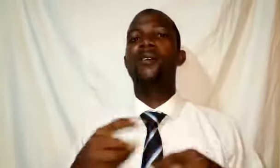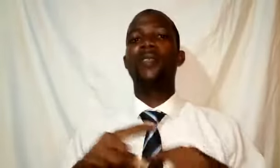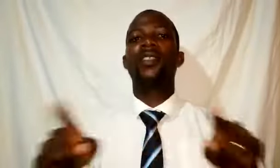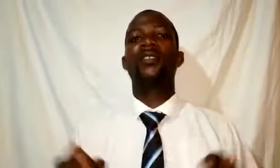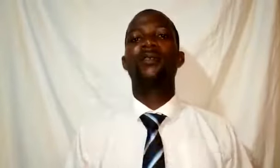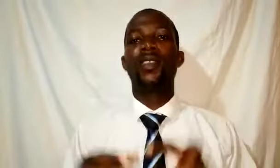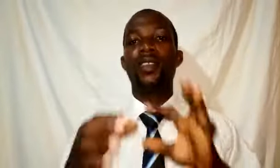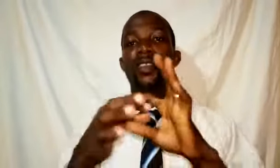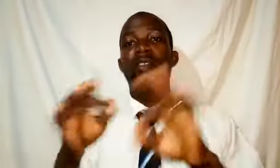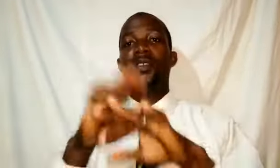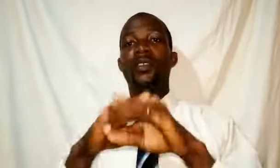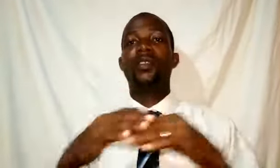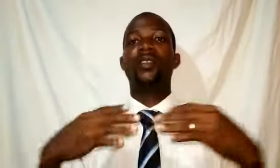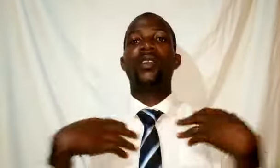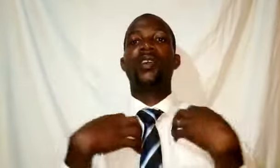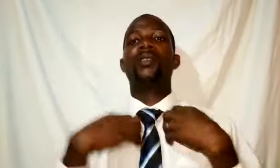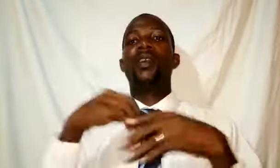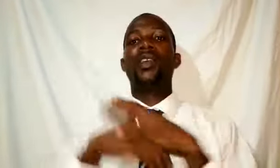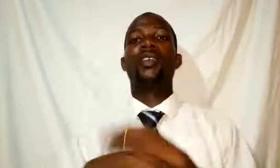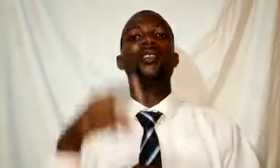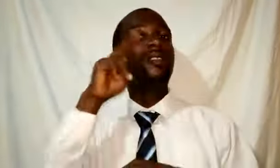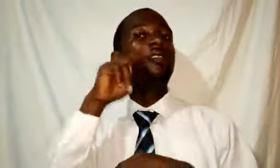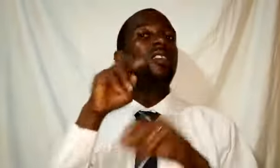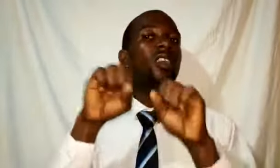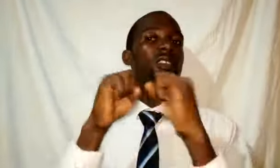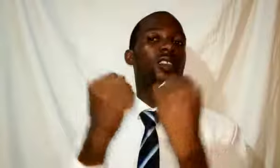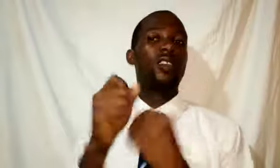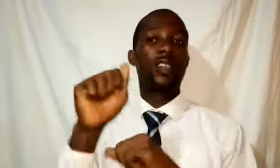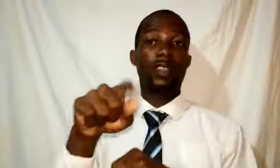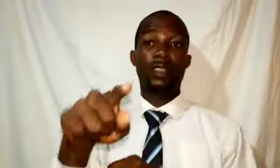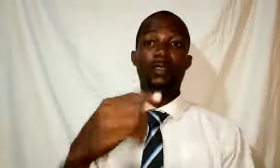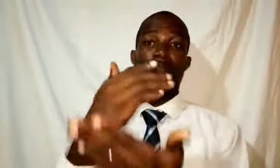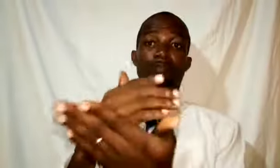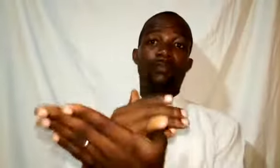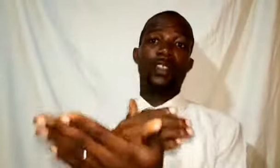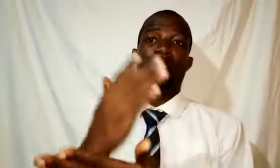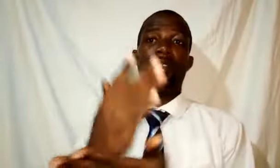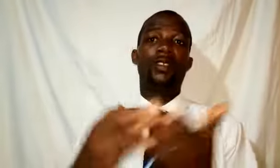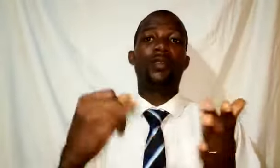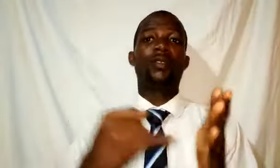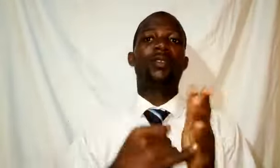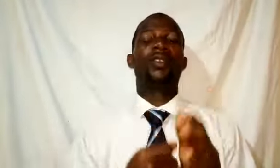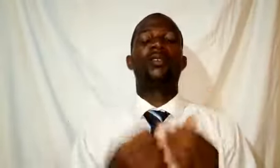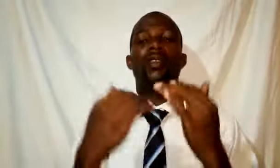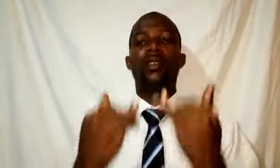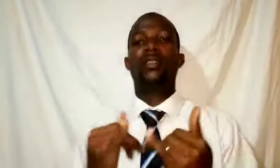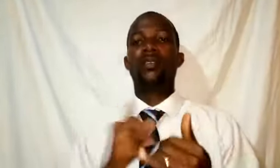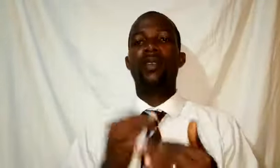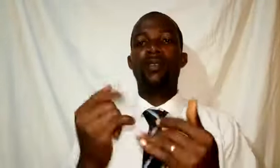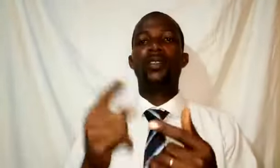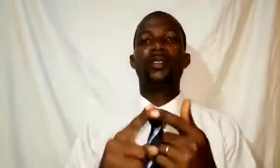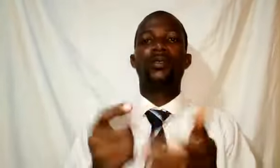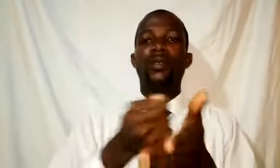animals in the Nigerian society. Can you mention a few? Now, I want you to write a fable on your